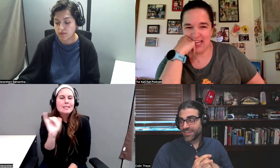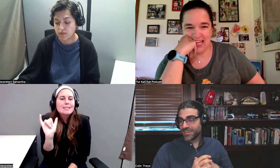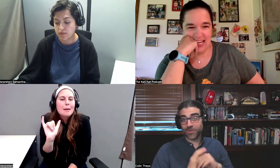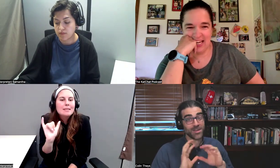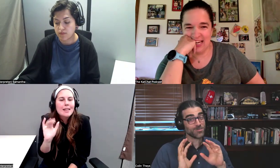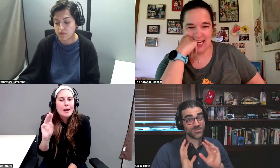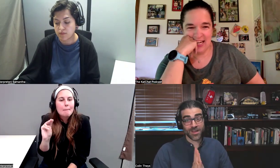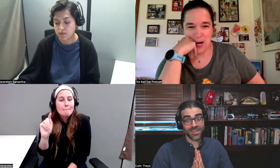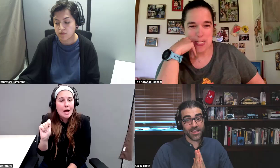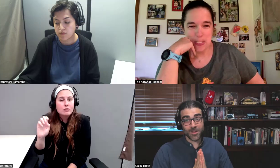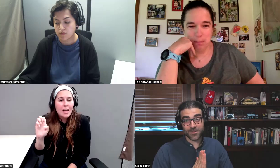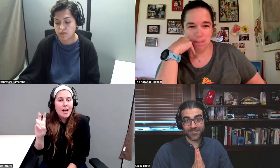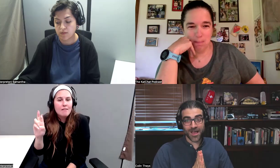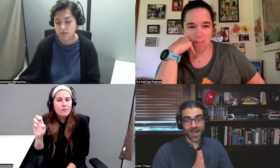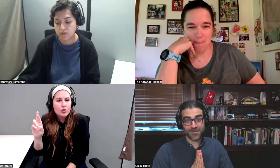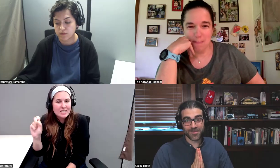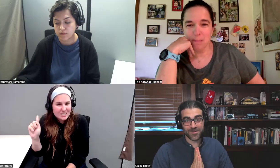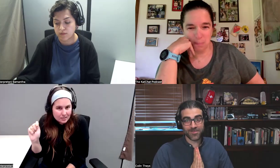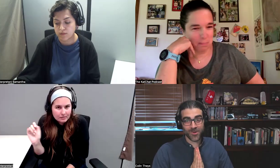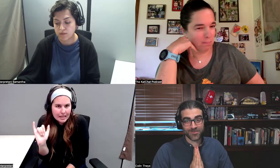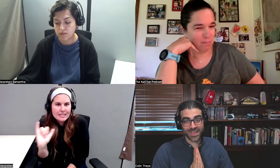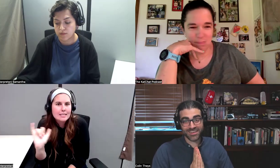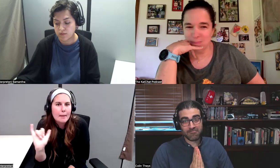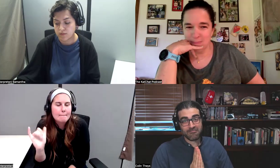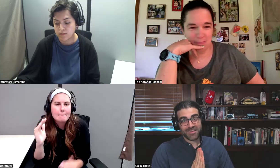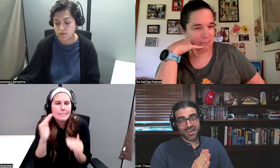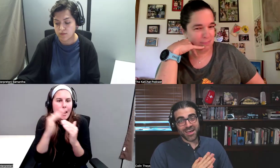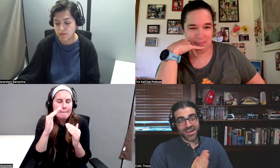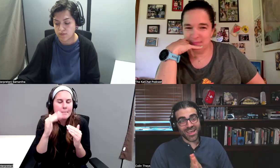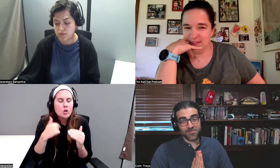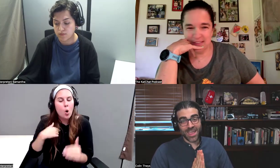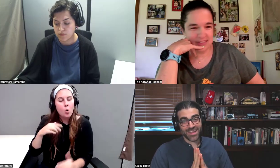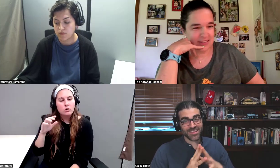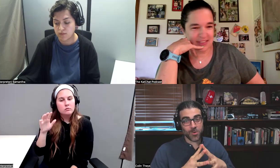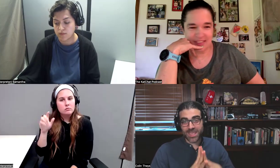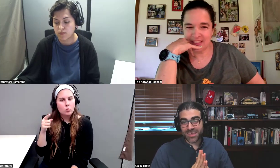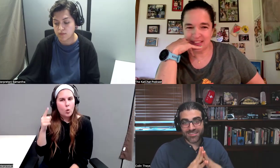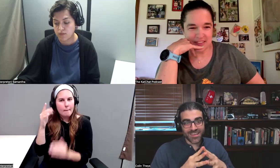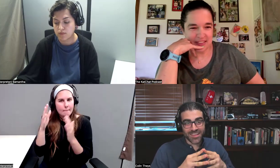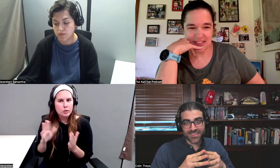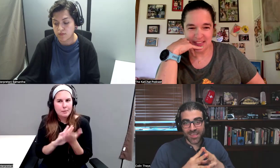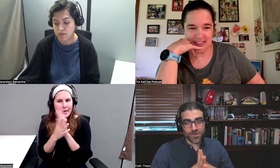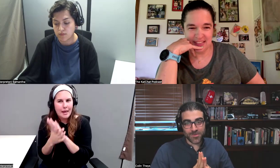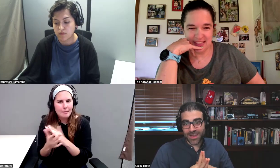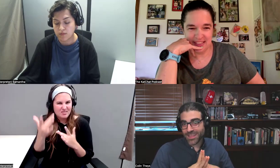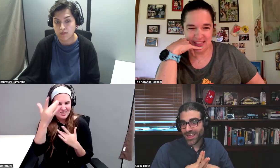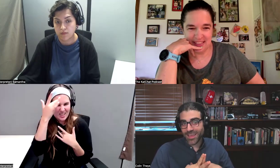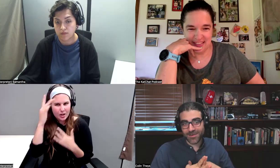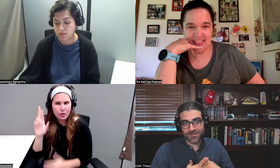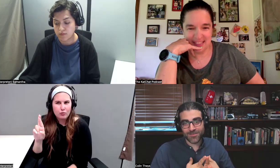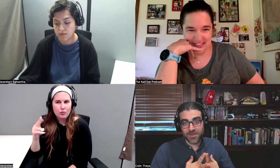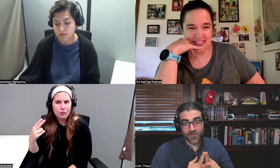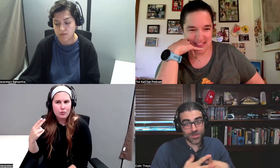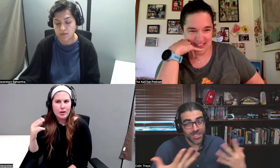sick. Rhiannon was very ill. Poor Rhiannon. And we had, I think, a week to get the second movie ready.